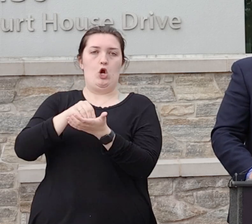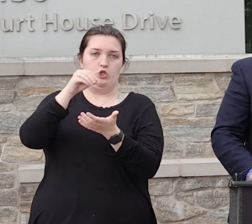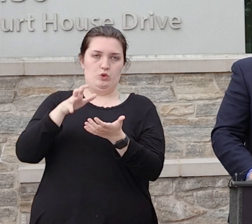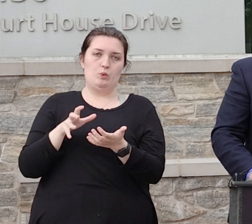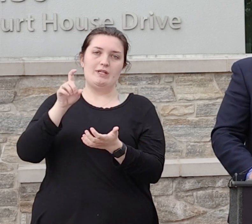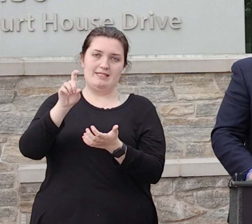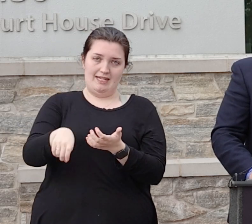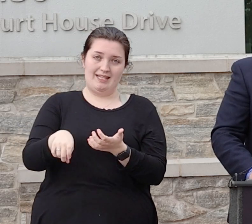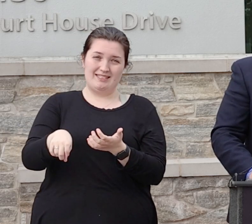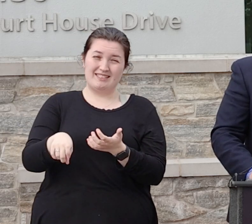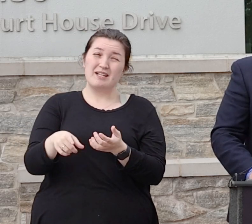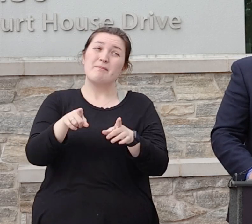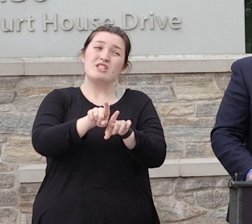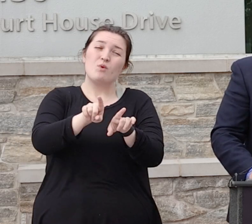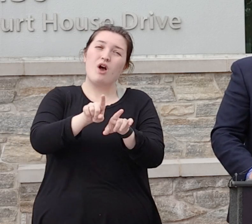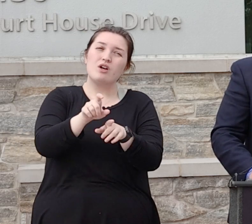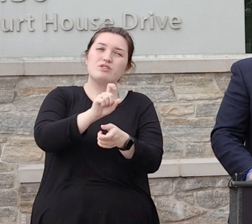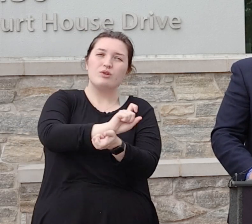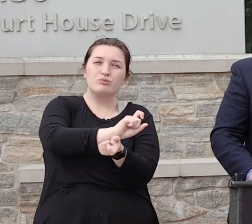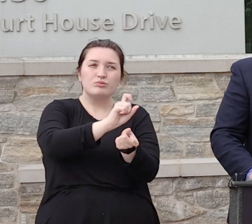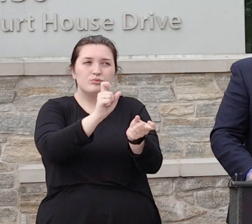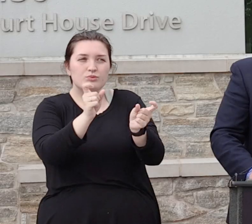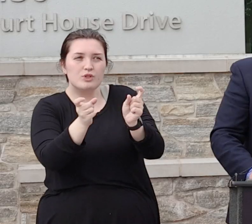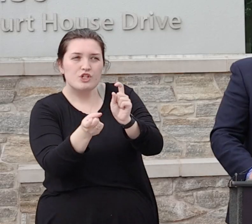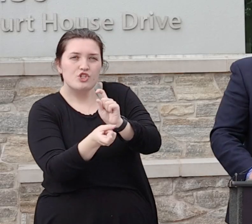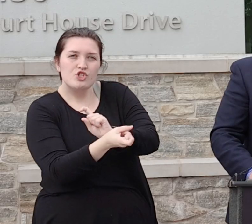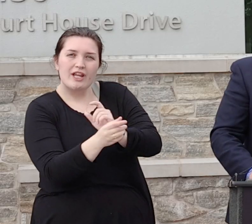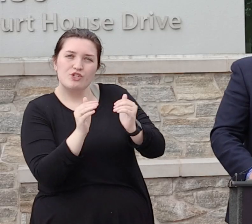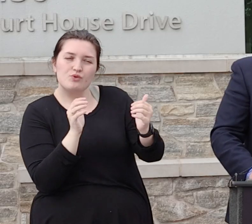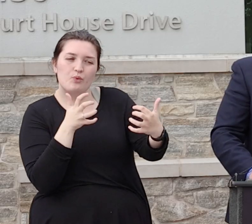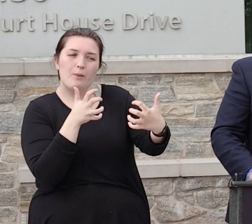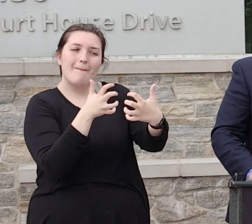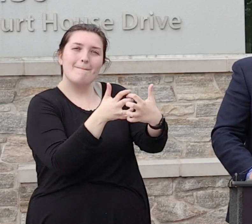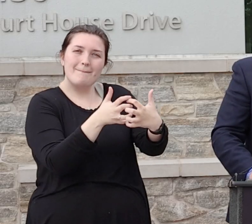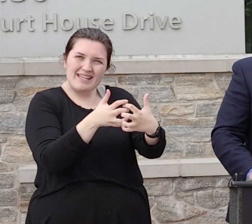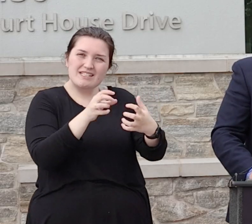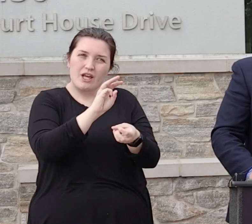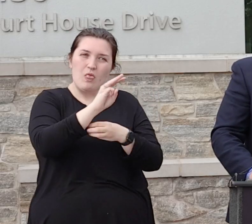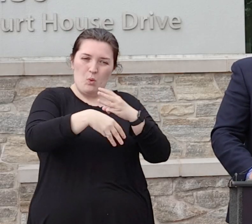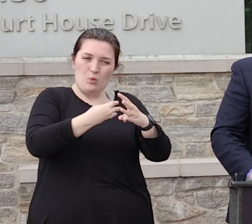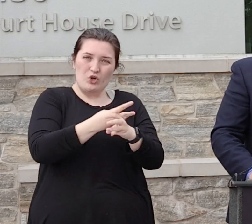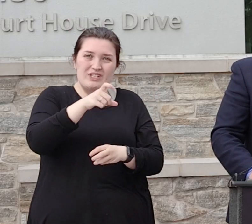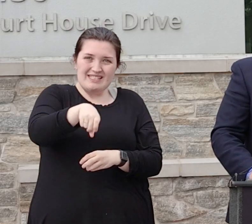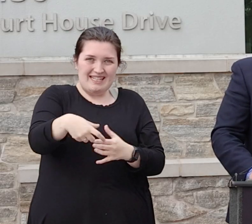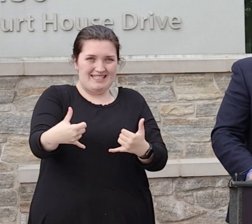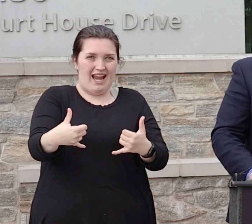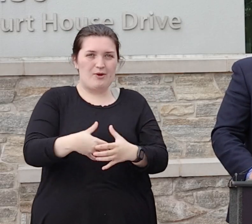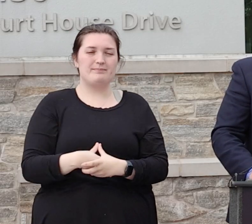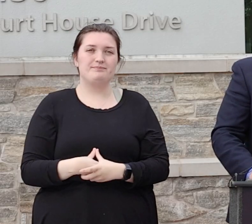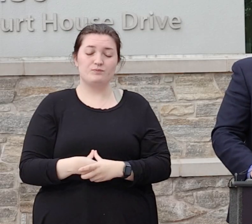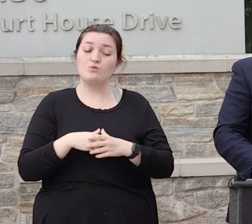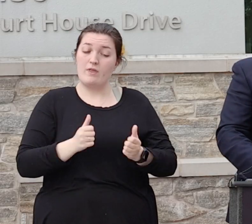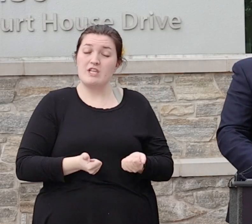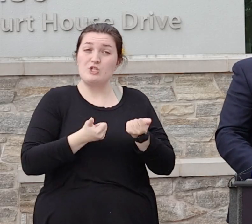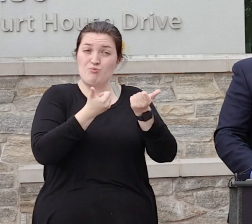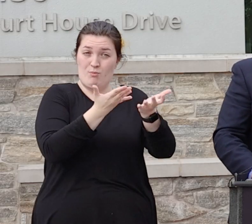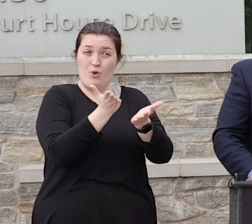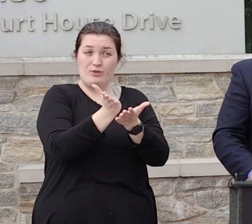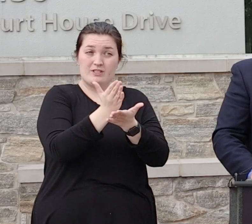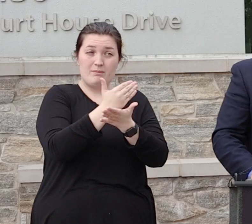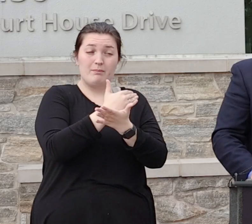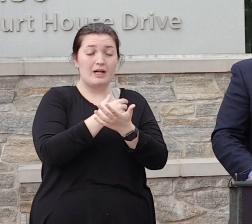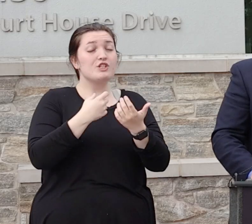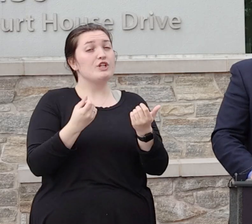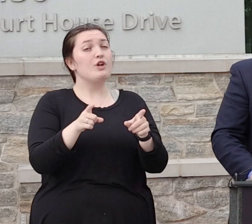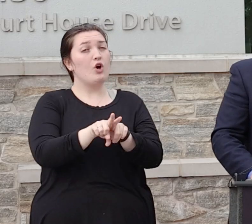of the changing world they will soon inherit. The proposed allocation also supports the board's significant investments